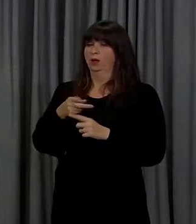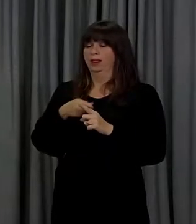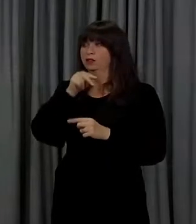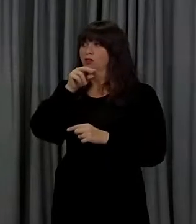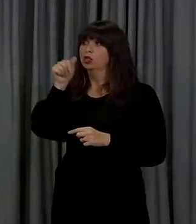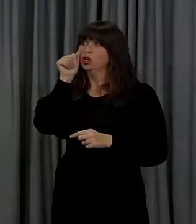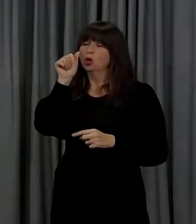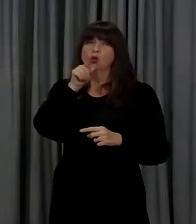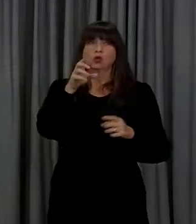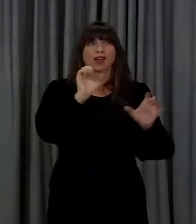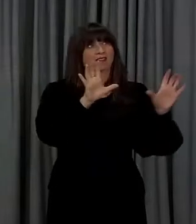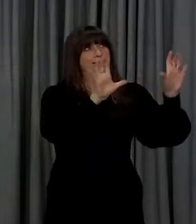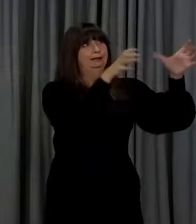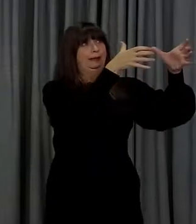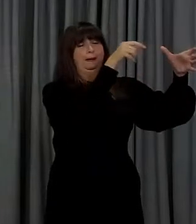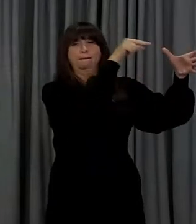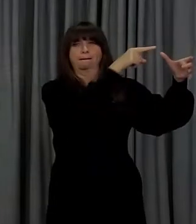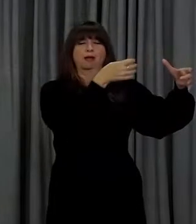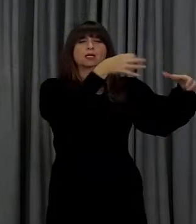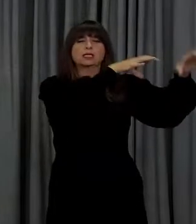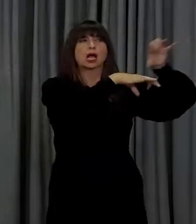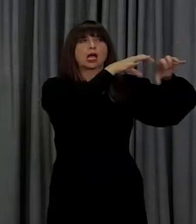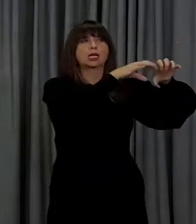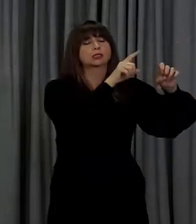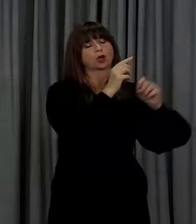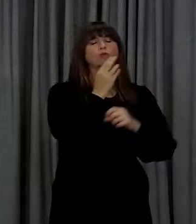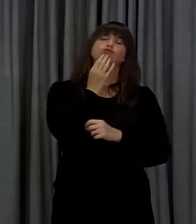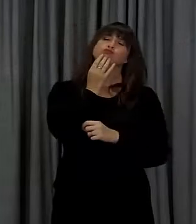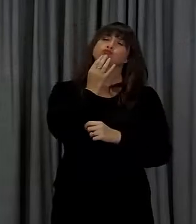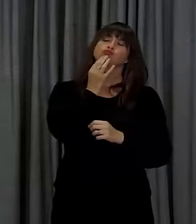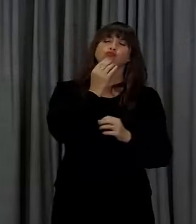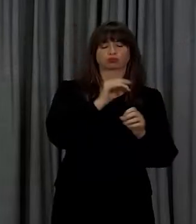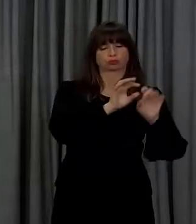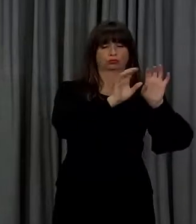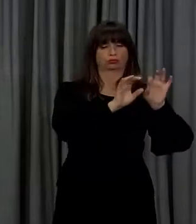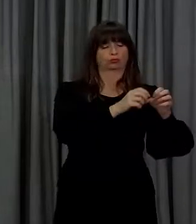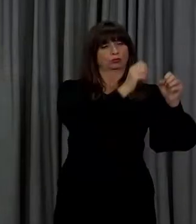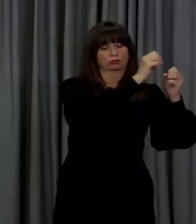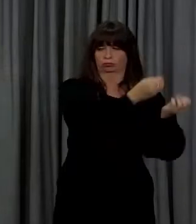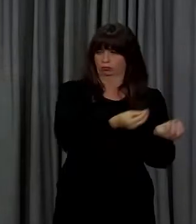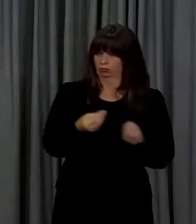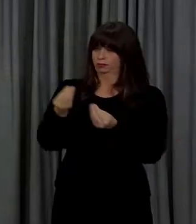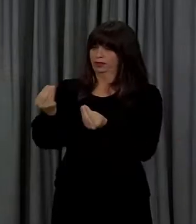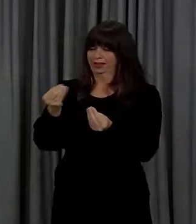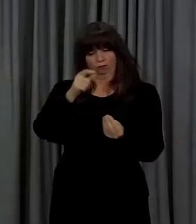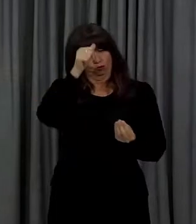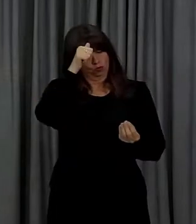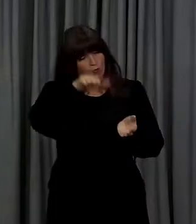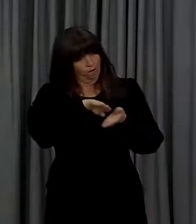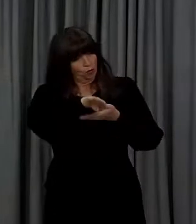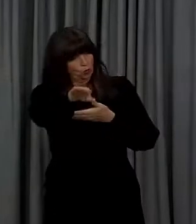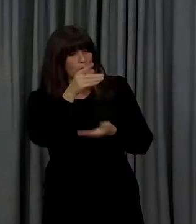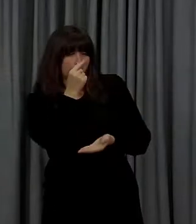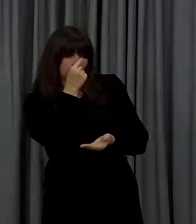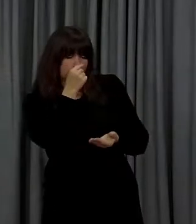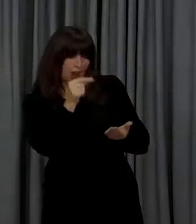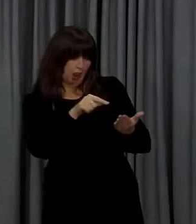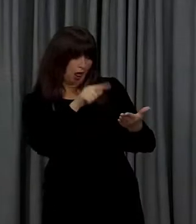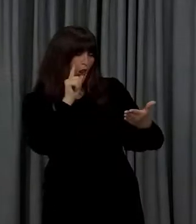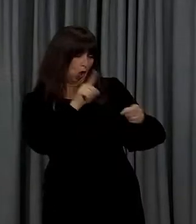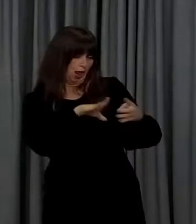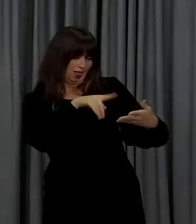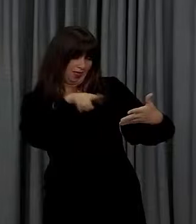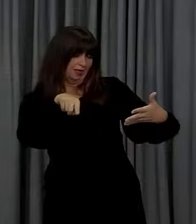advisors model and project ahead what might happen, and they give that information to you. At this stage, which of